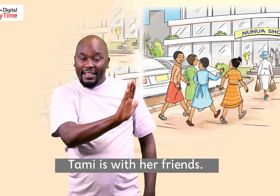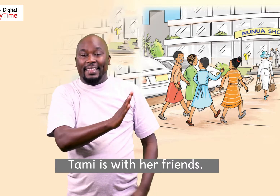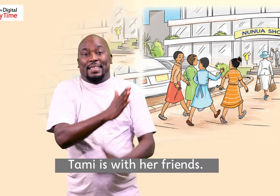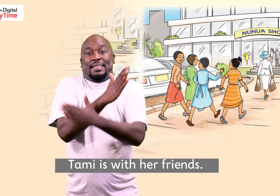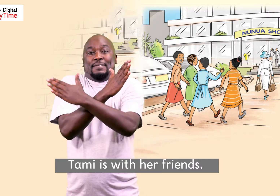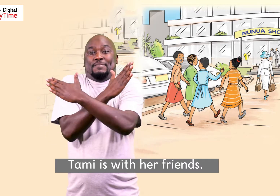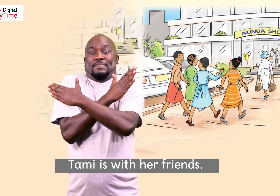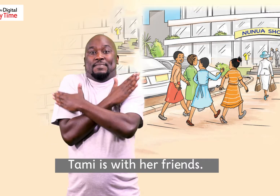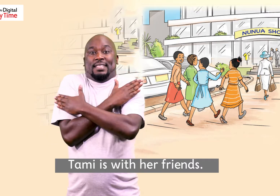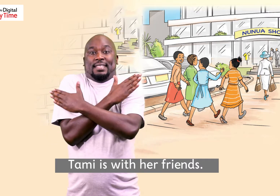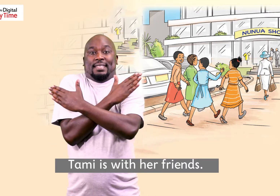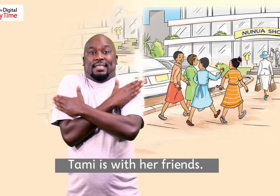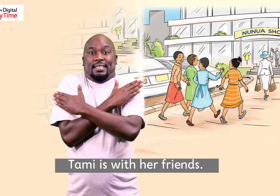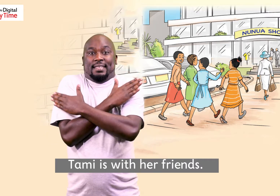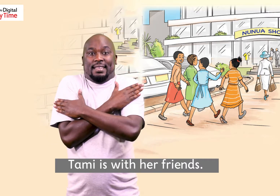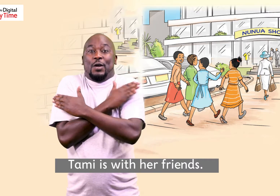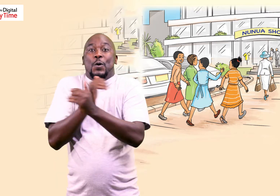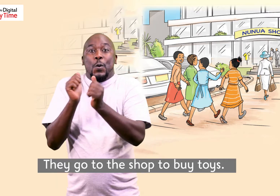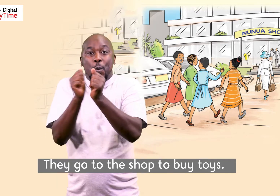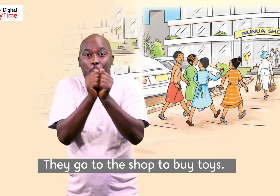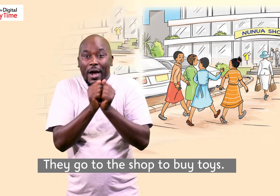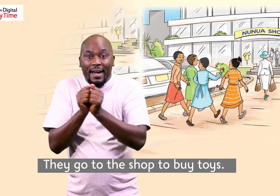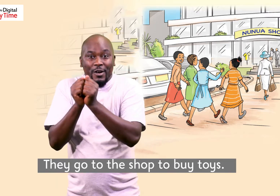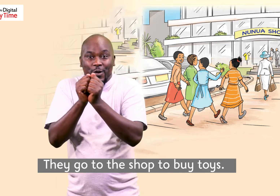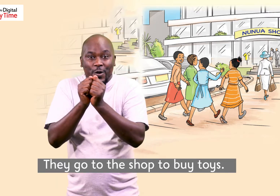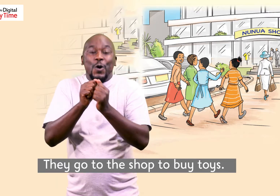Tammy is with her friends.